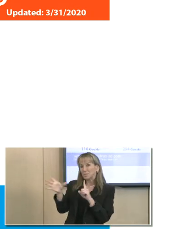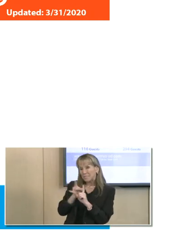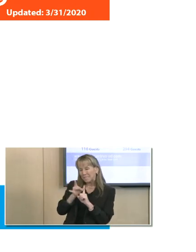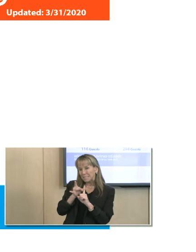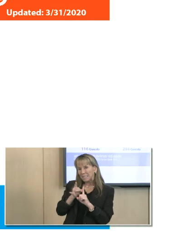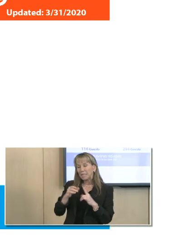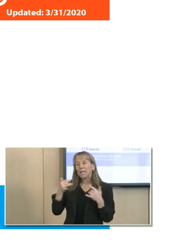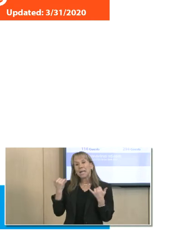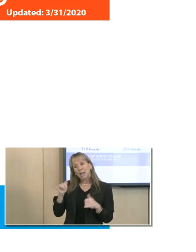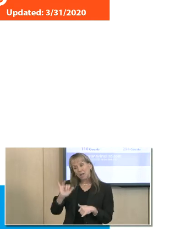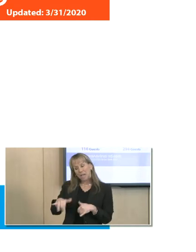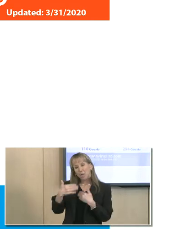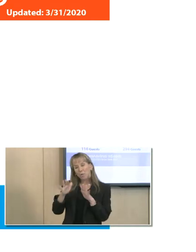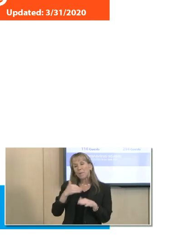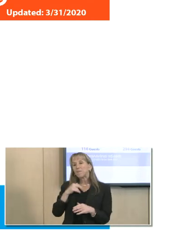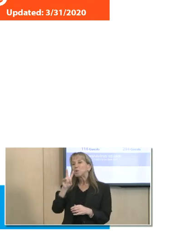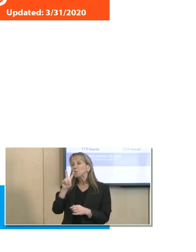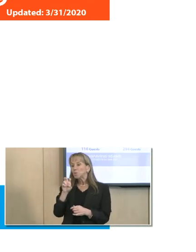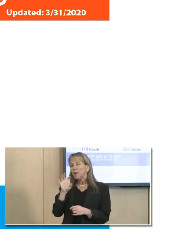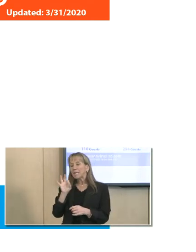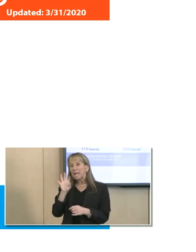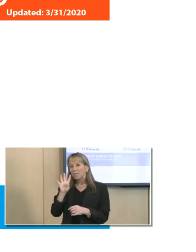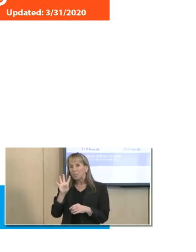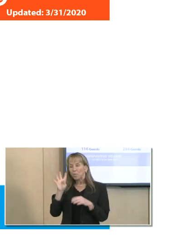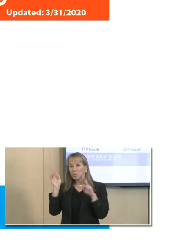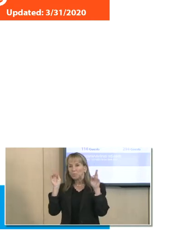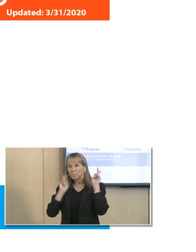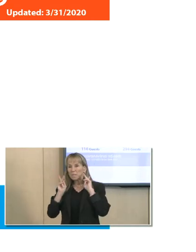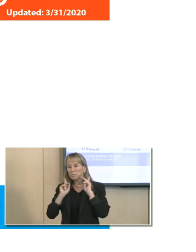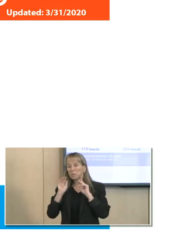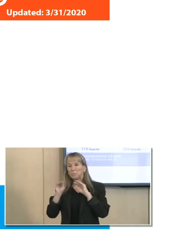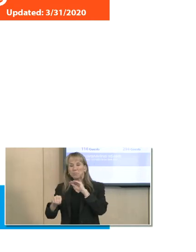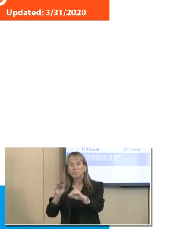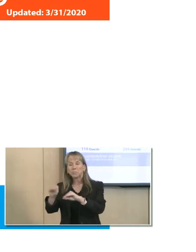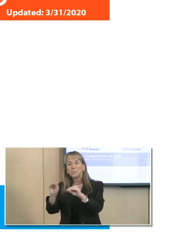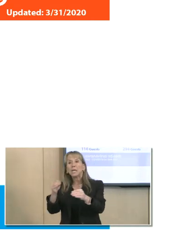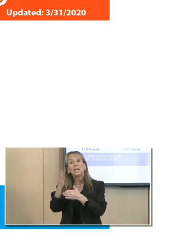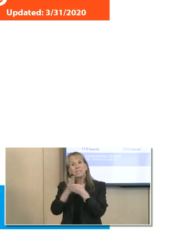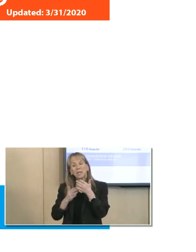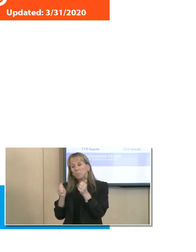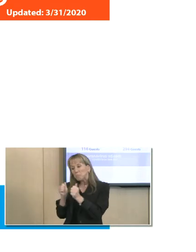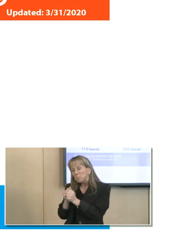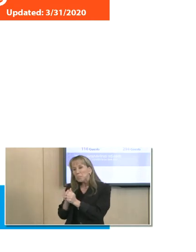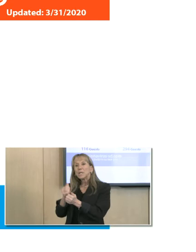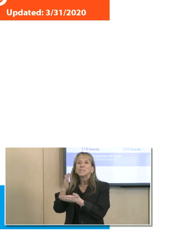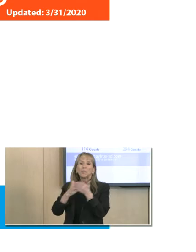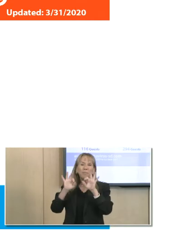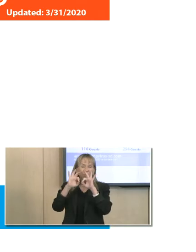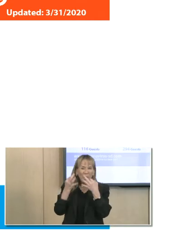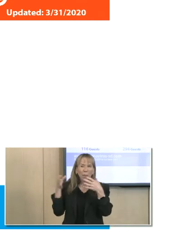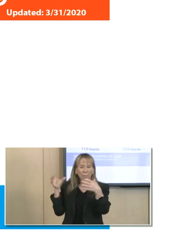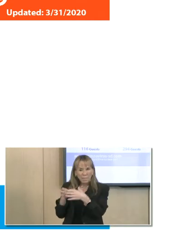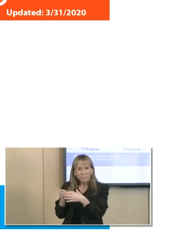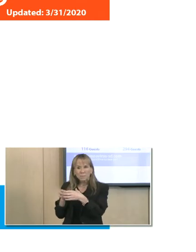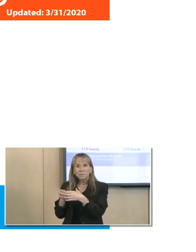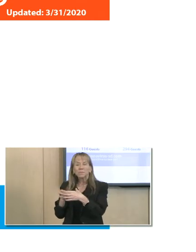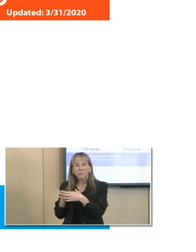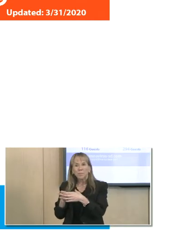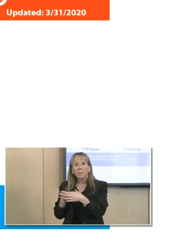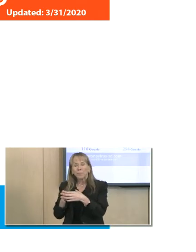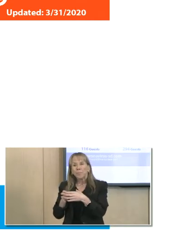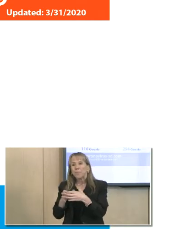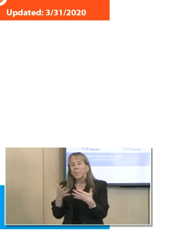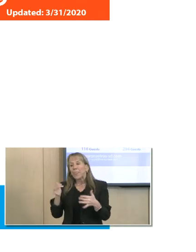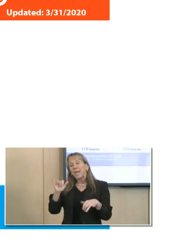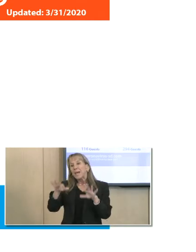with 294 guests. Some of these are individuals together in a room, and some of these are also families. Families